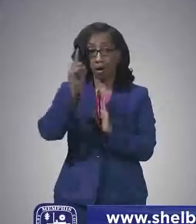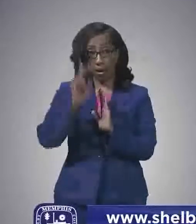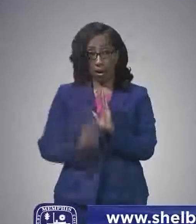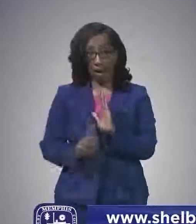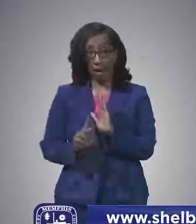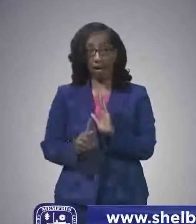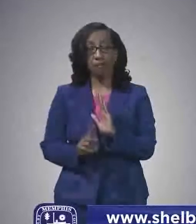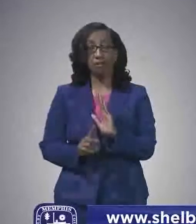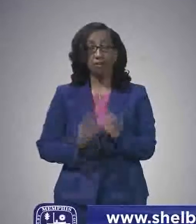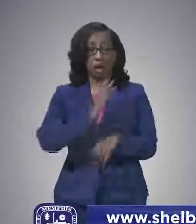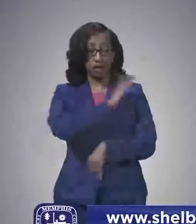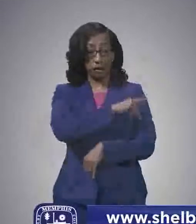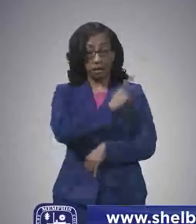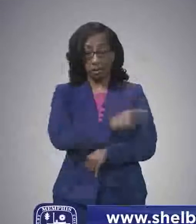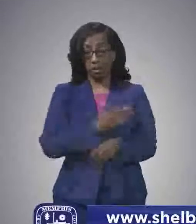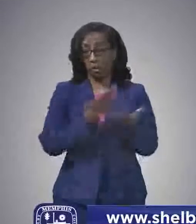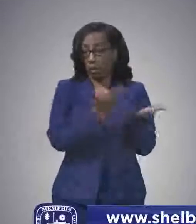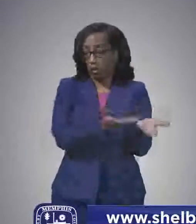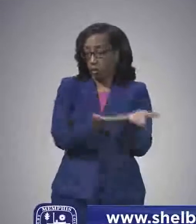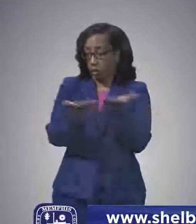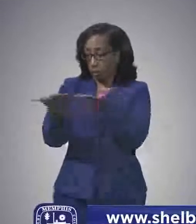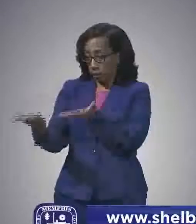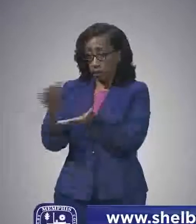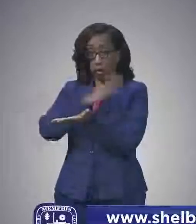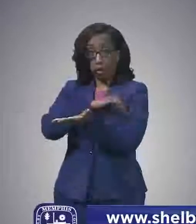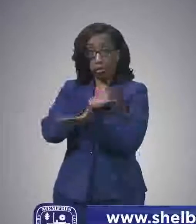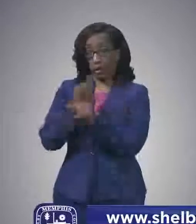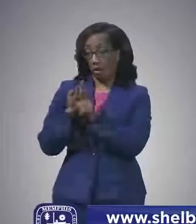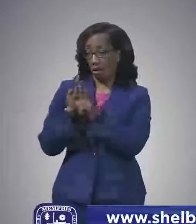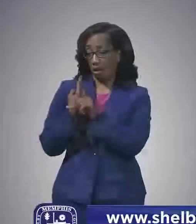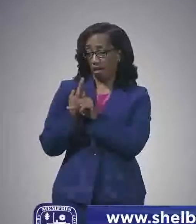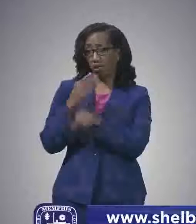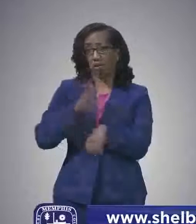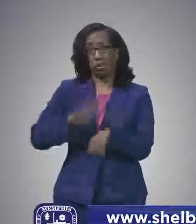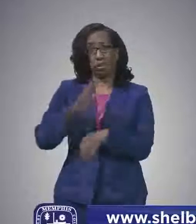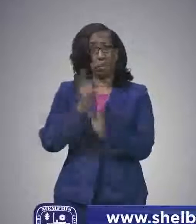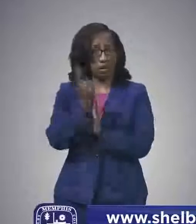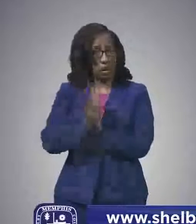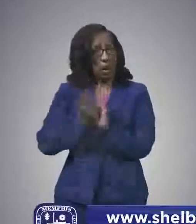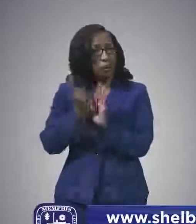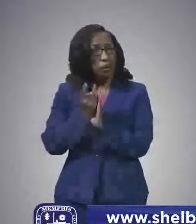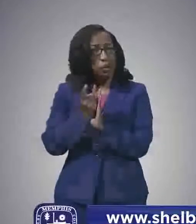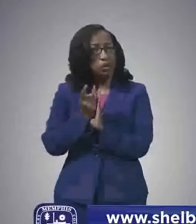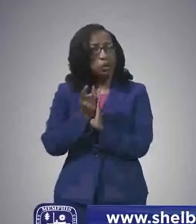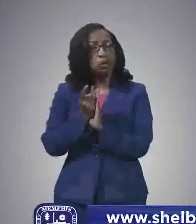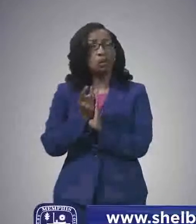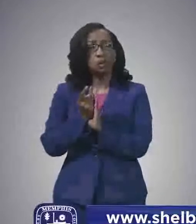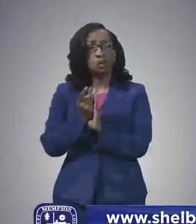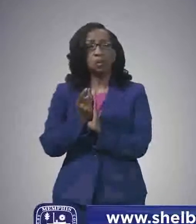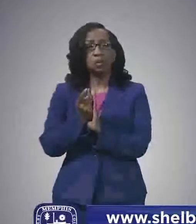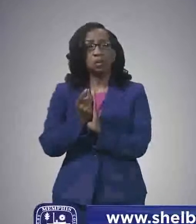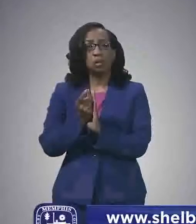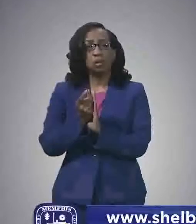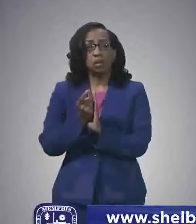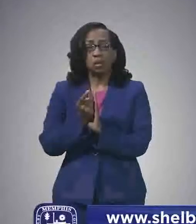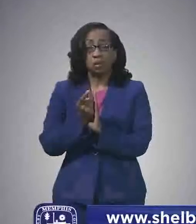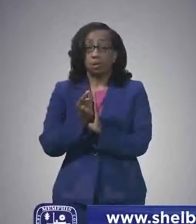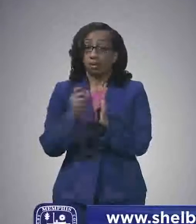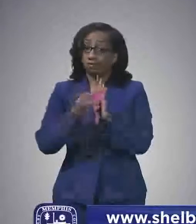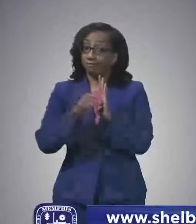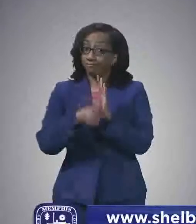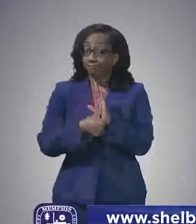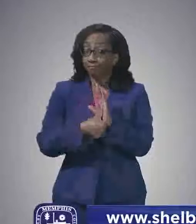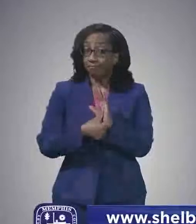unloaded in a hospital. At the same time last year, it was just a little over an hour. So I want to make sure you understand,